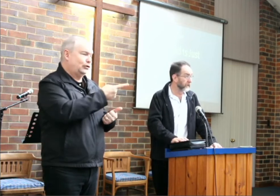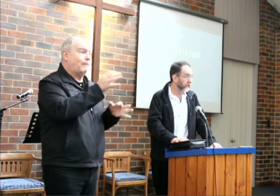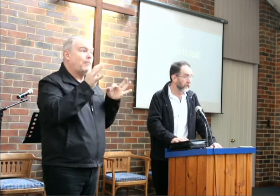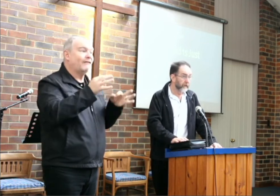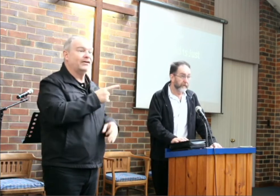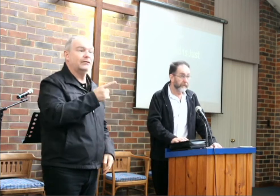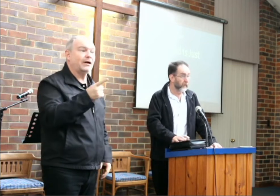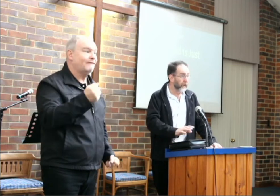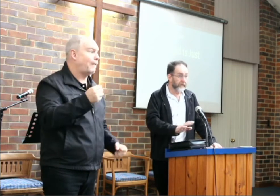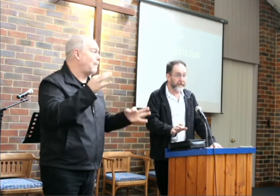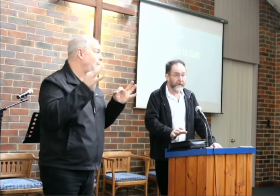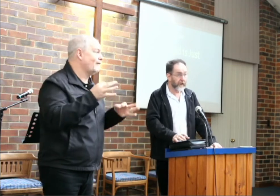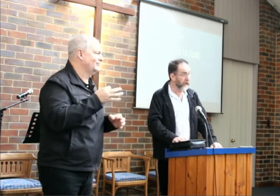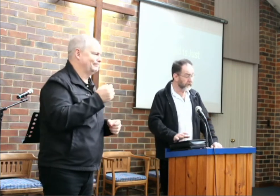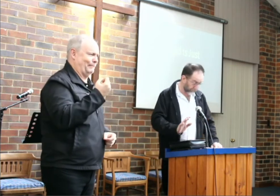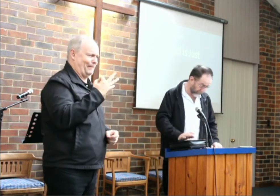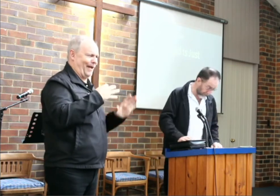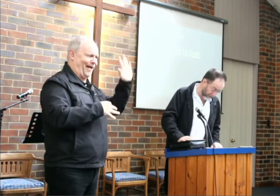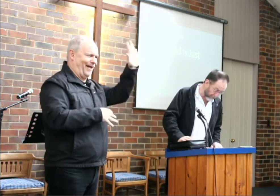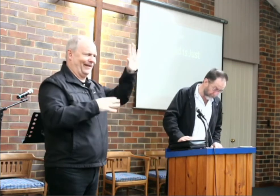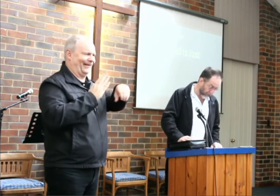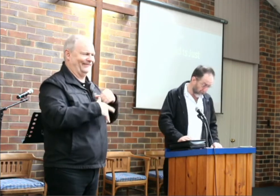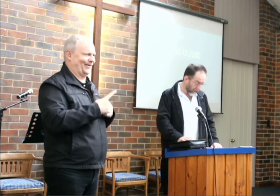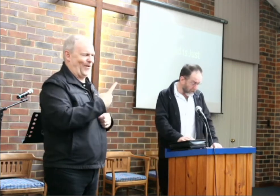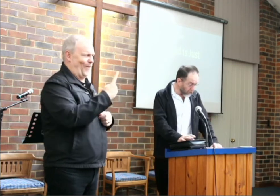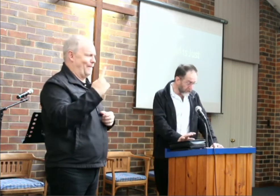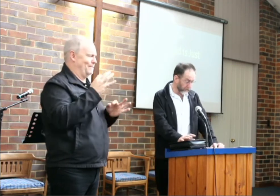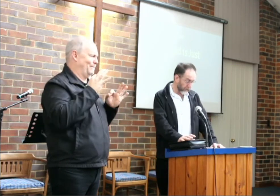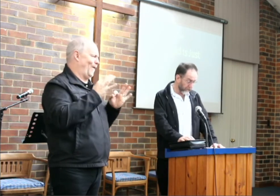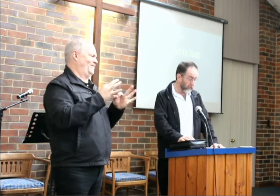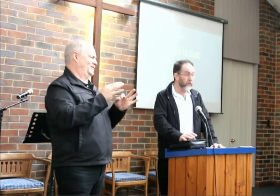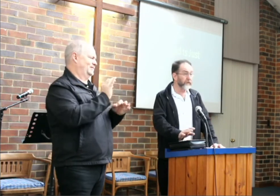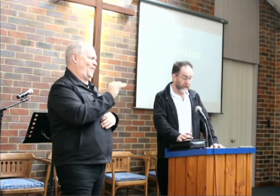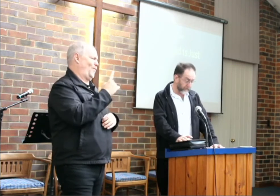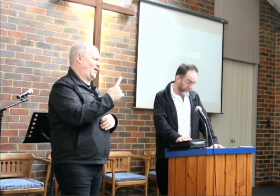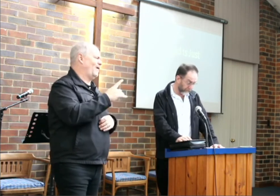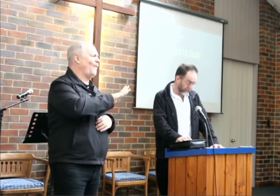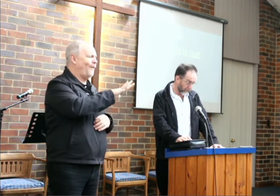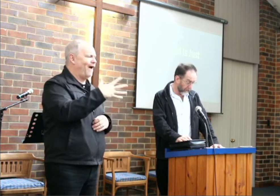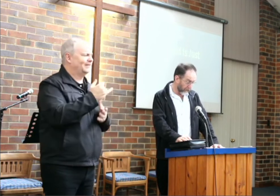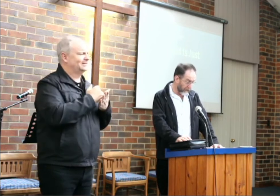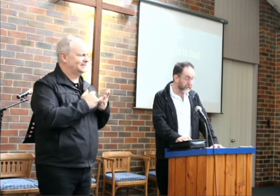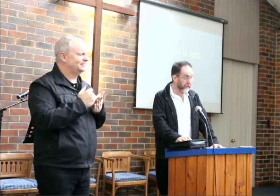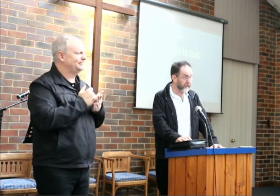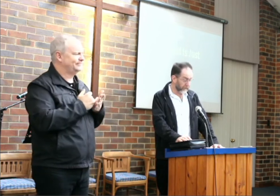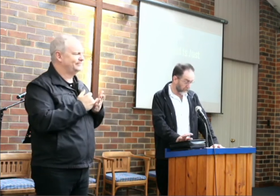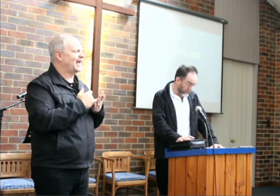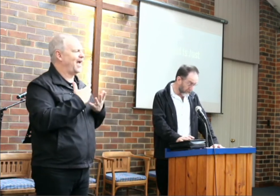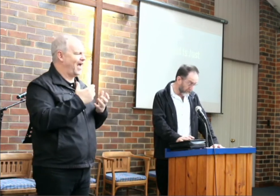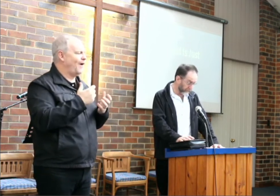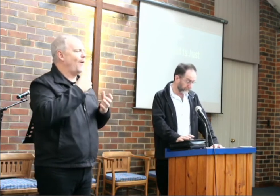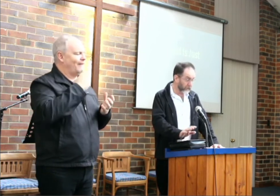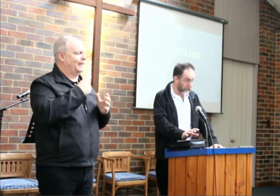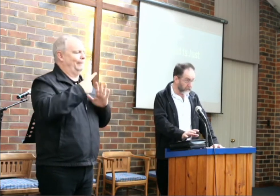perfect. Right, didn't see any hands, okay. No one is perfect, we all sin and face